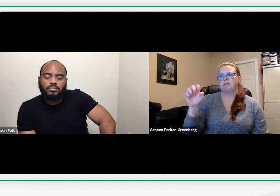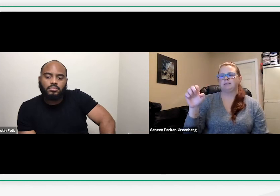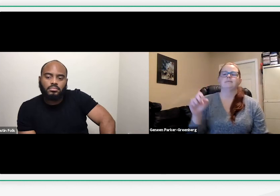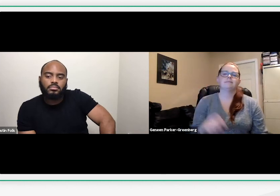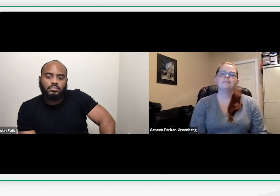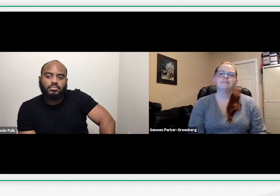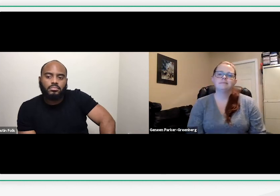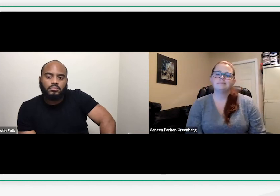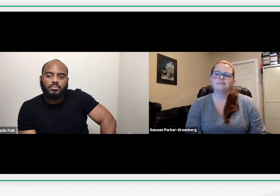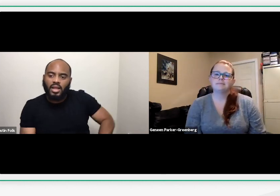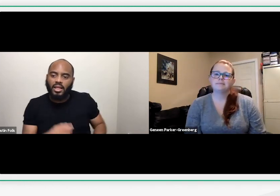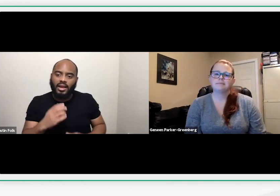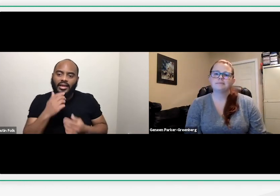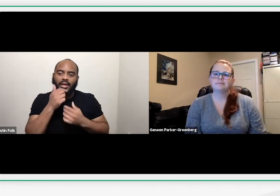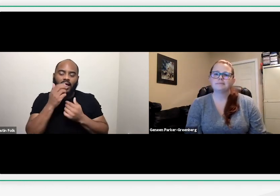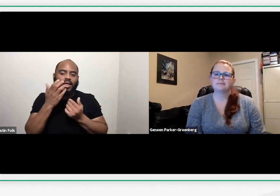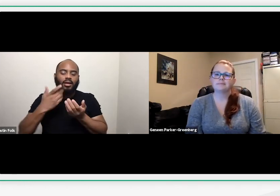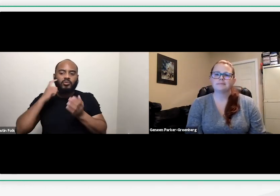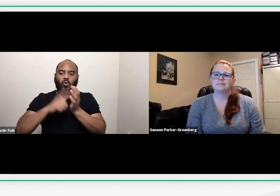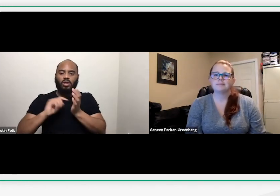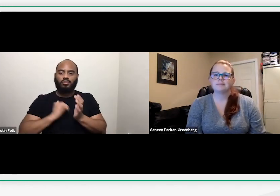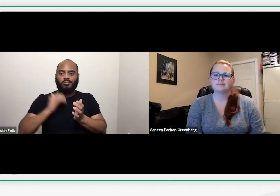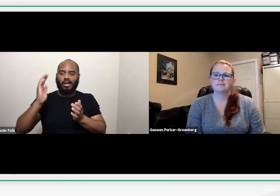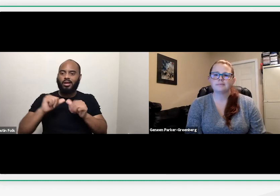legit. It's legitimate.